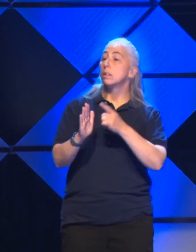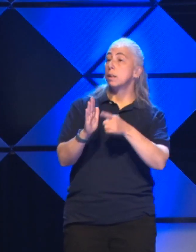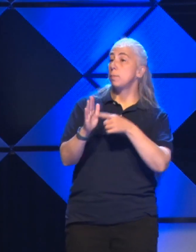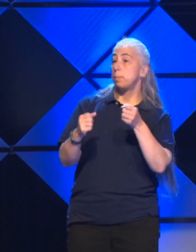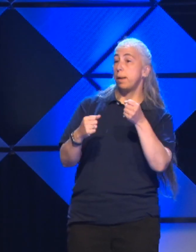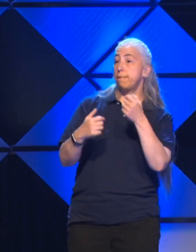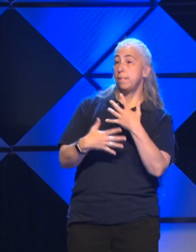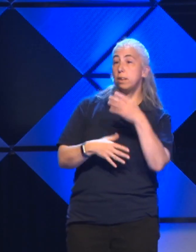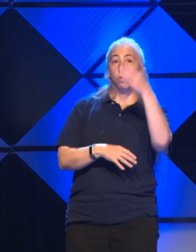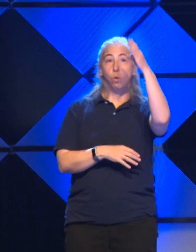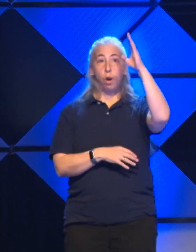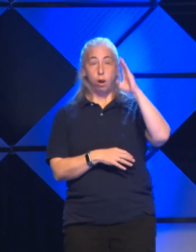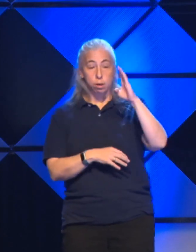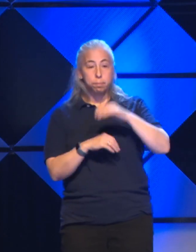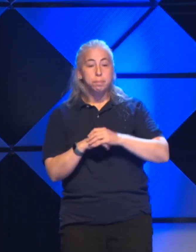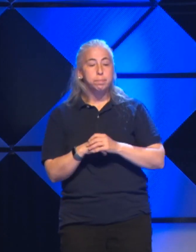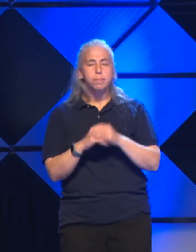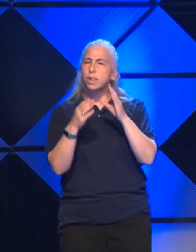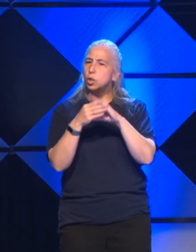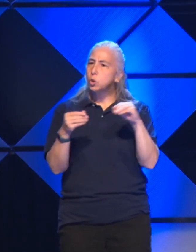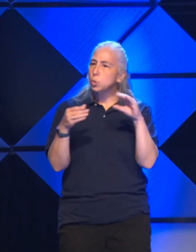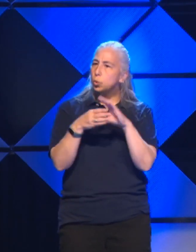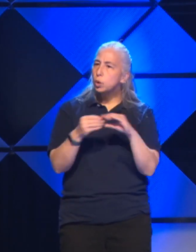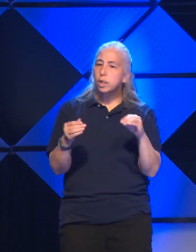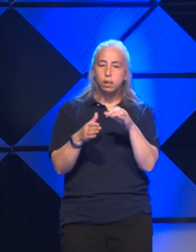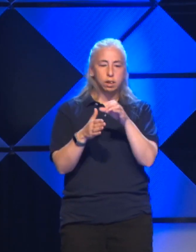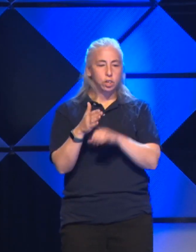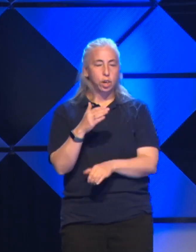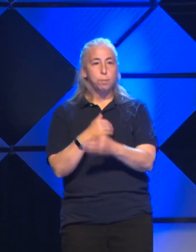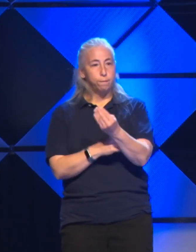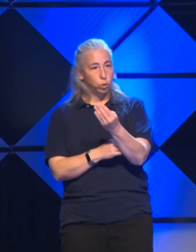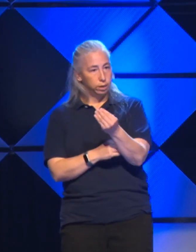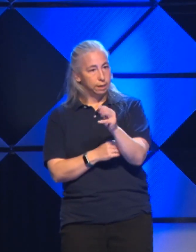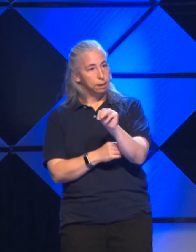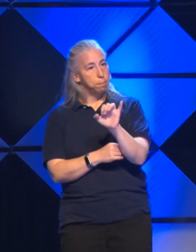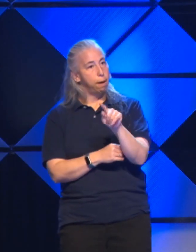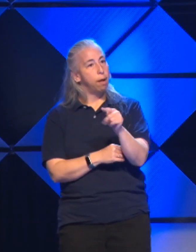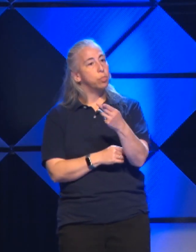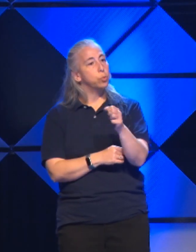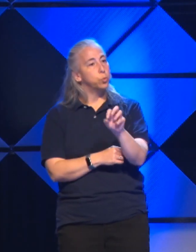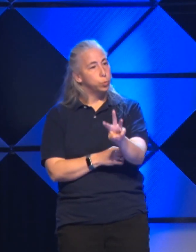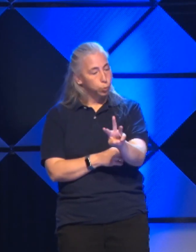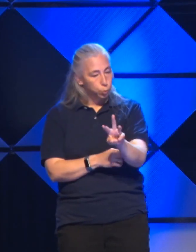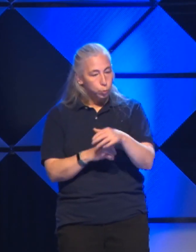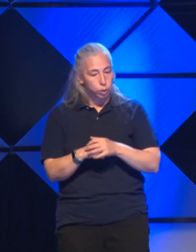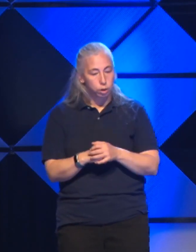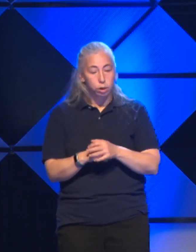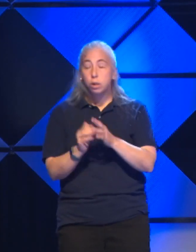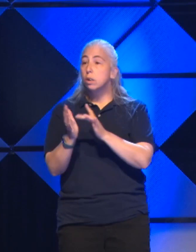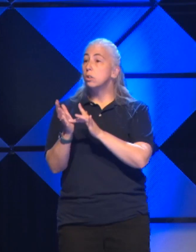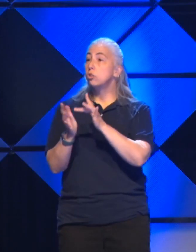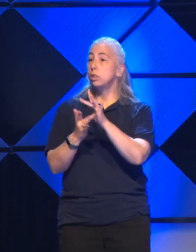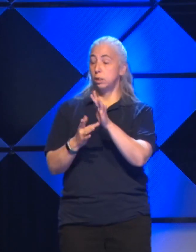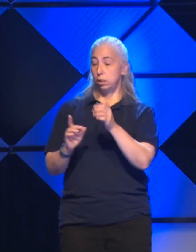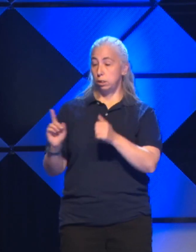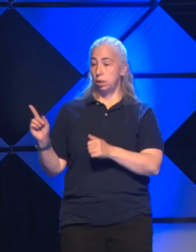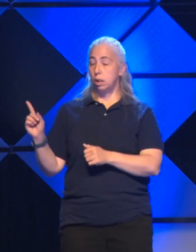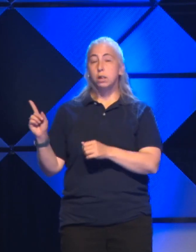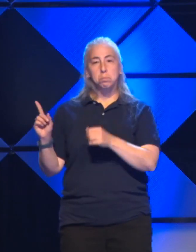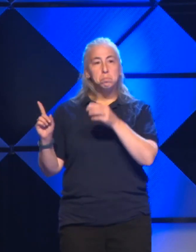the Gospel of Matthew, chapter 14, where Jesus is walking on the